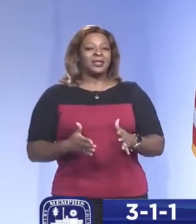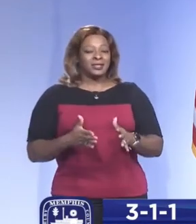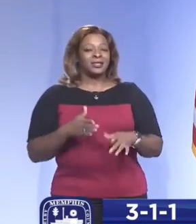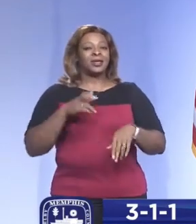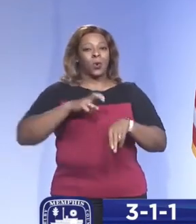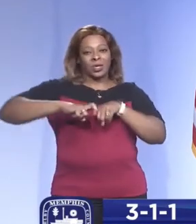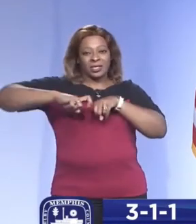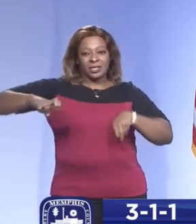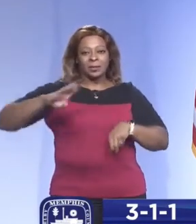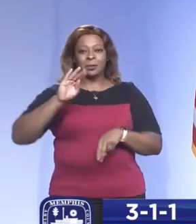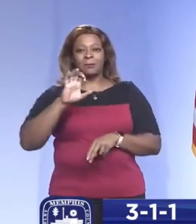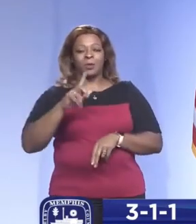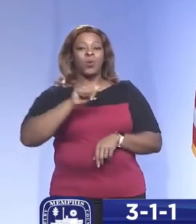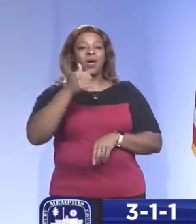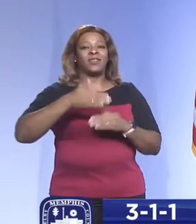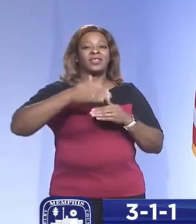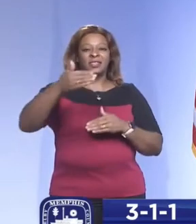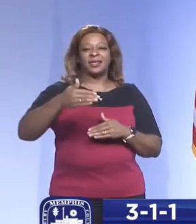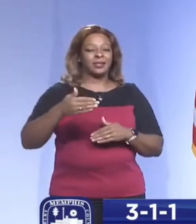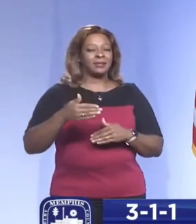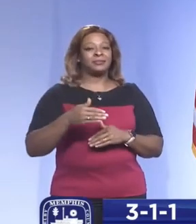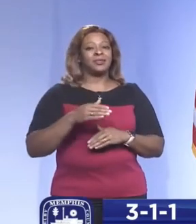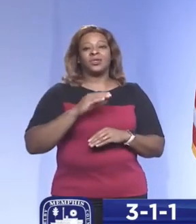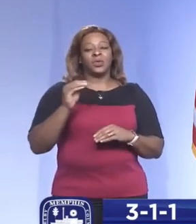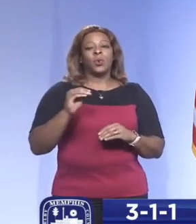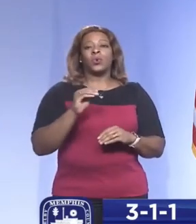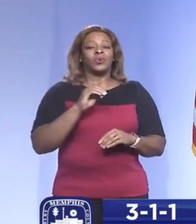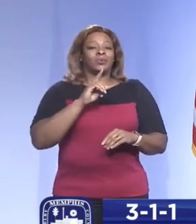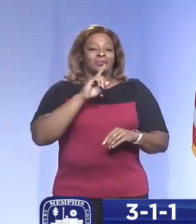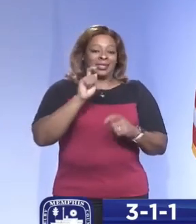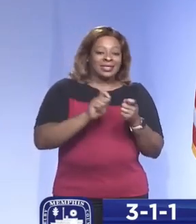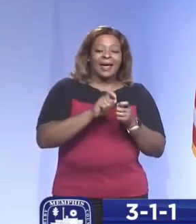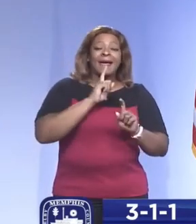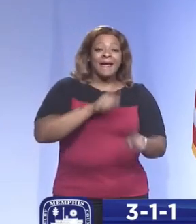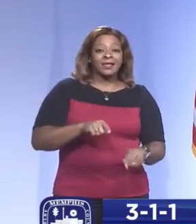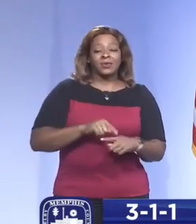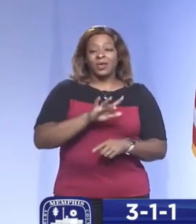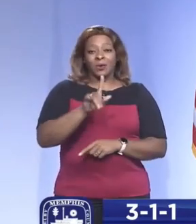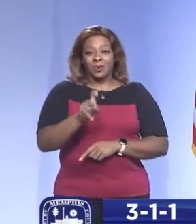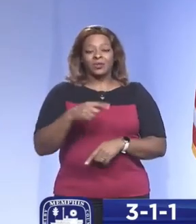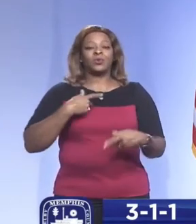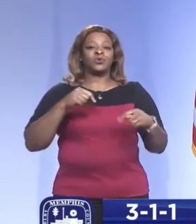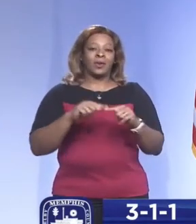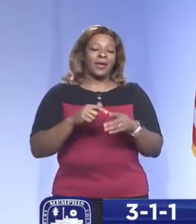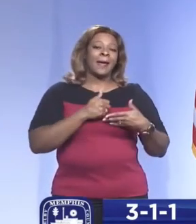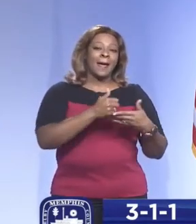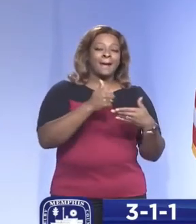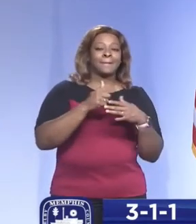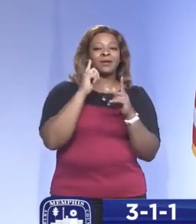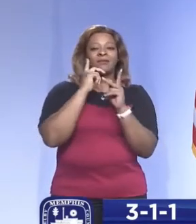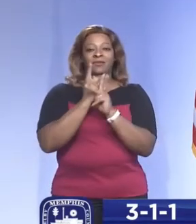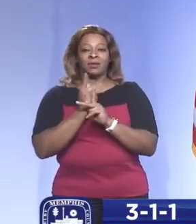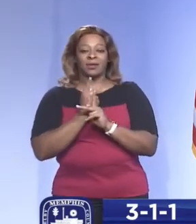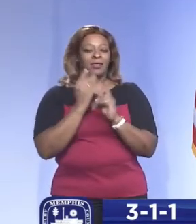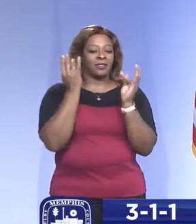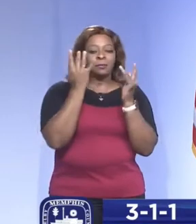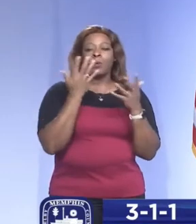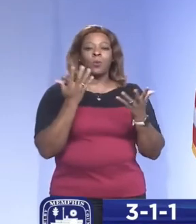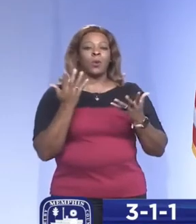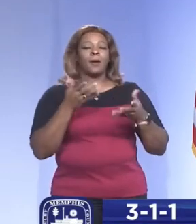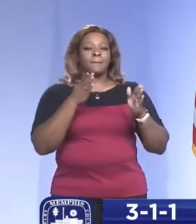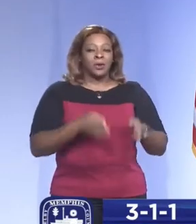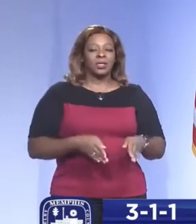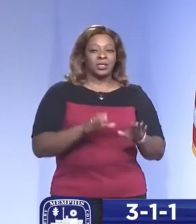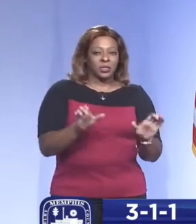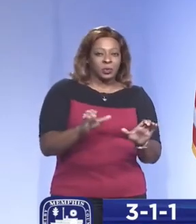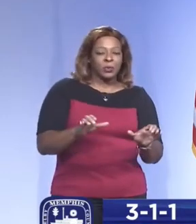on the other side. So there's no single answer to these questions, but we try to help think through what does the person